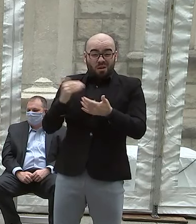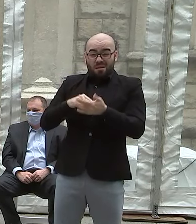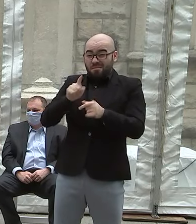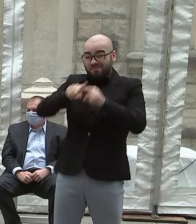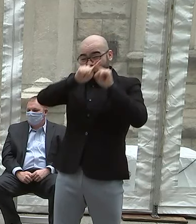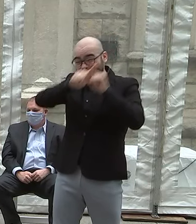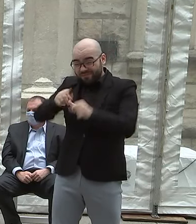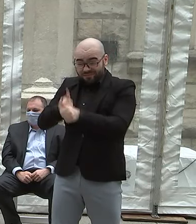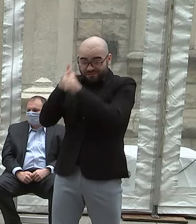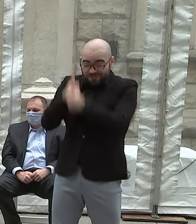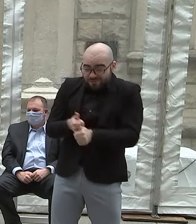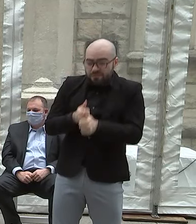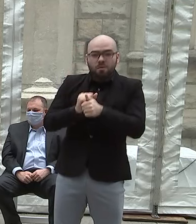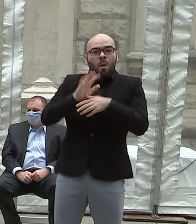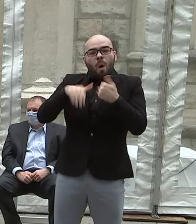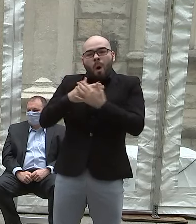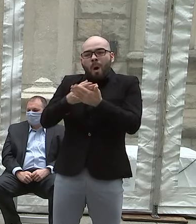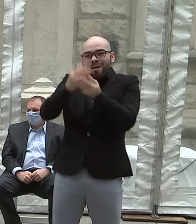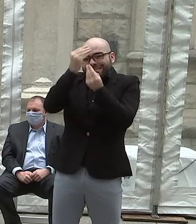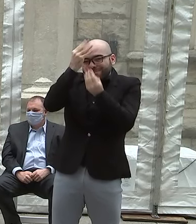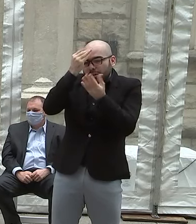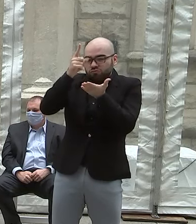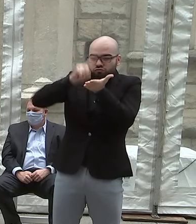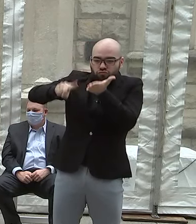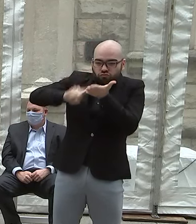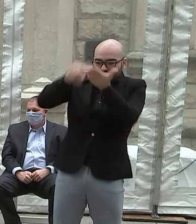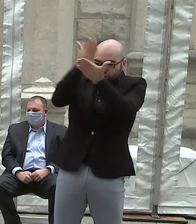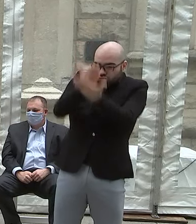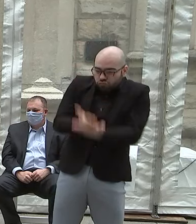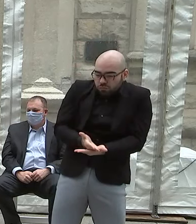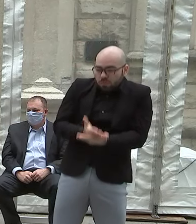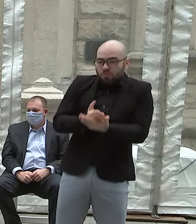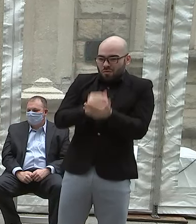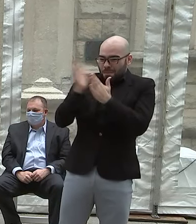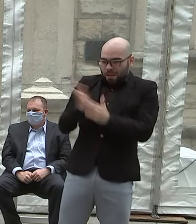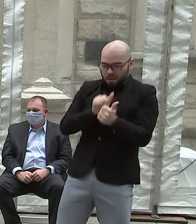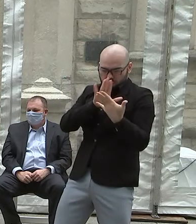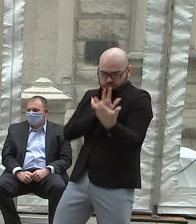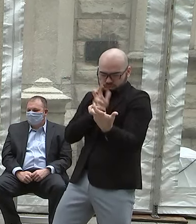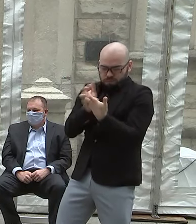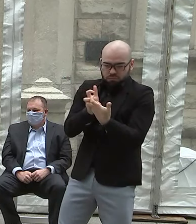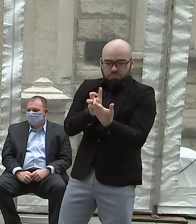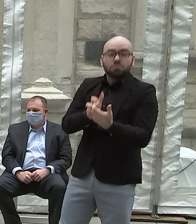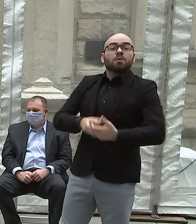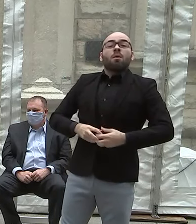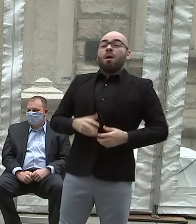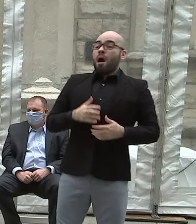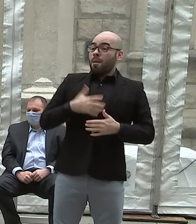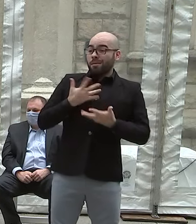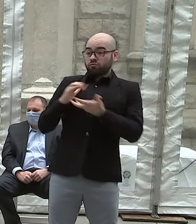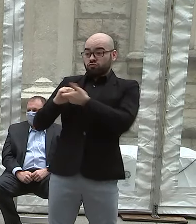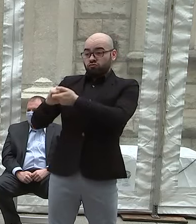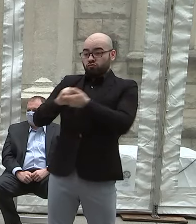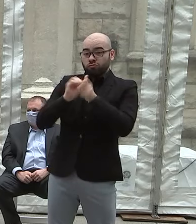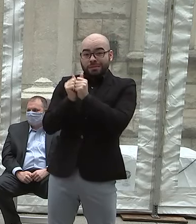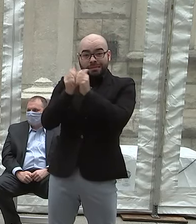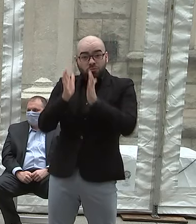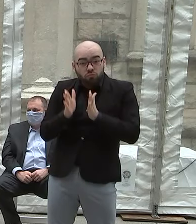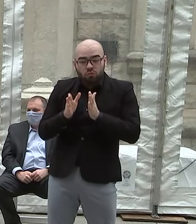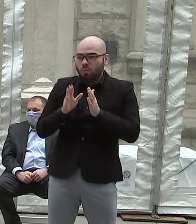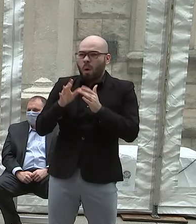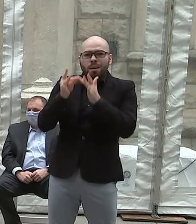framework to guide our planning for recovery. I'm proud to work with our fellow leaders to address the issues confronting